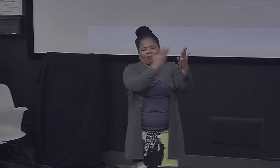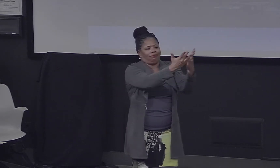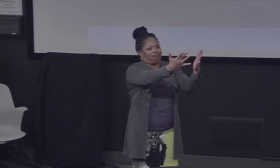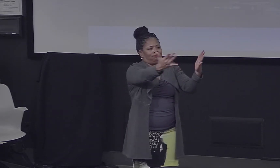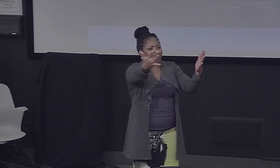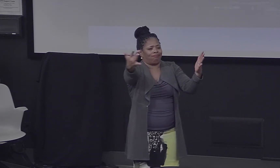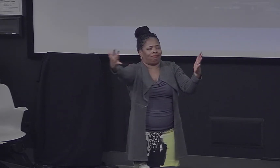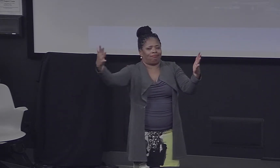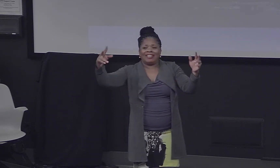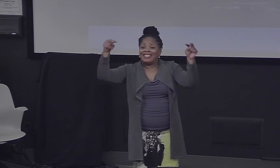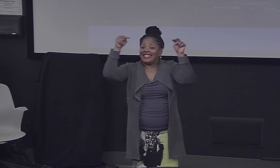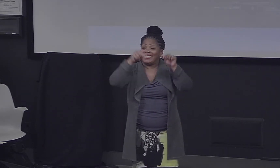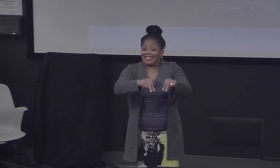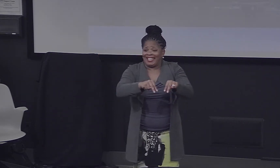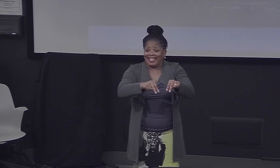You are those townspeople.